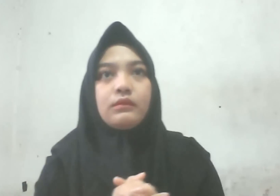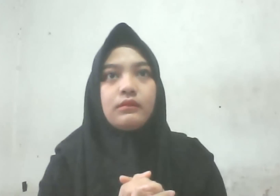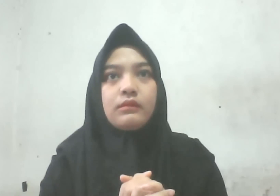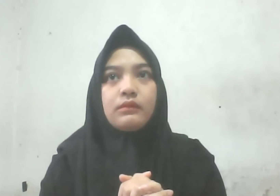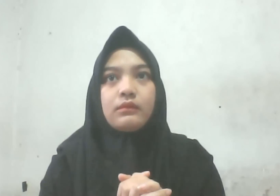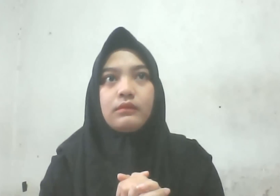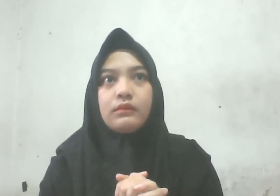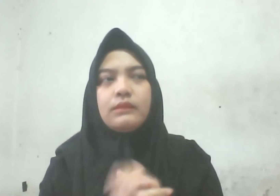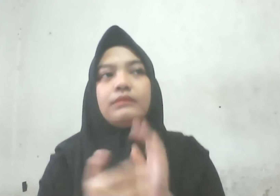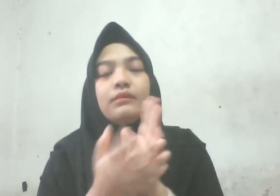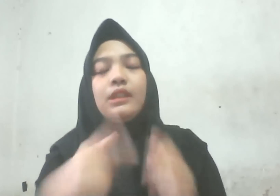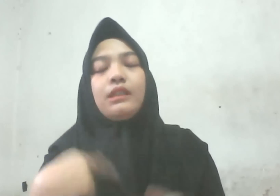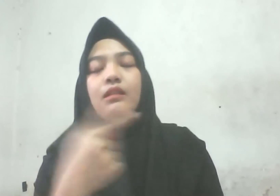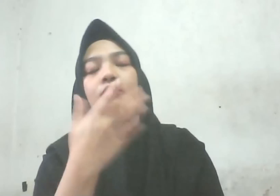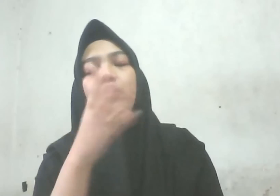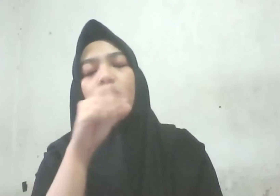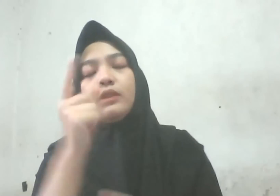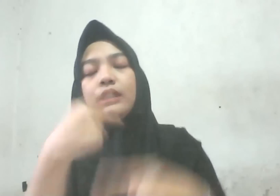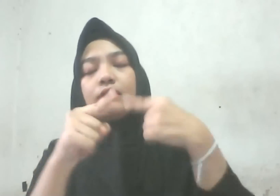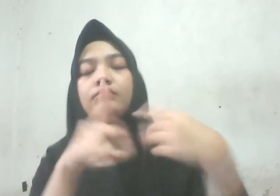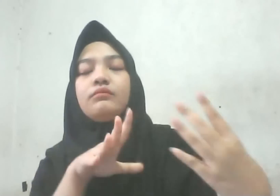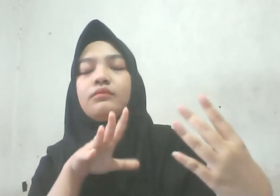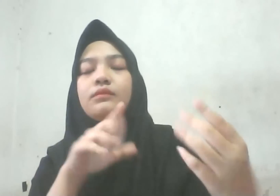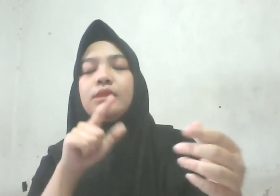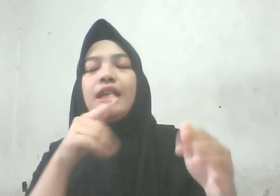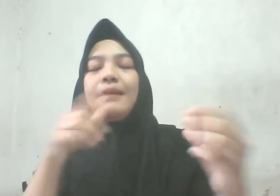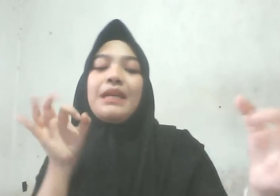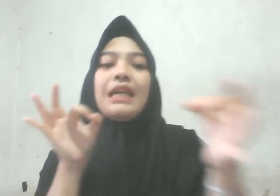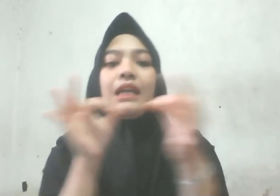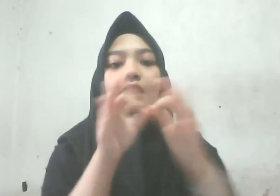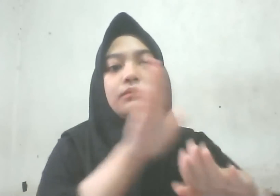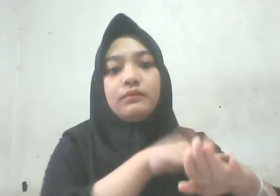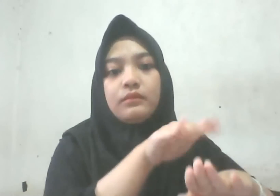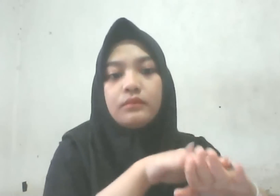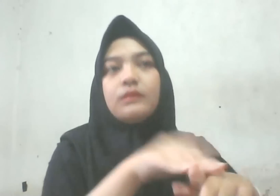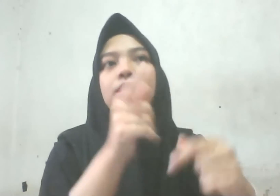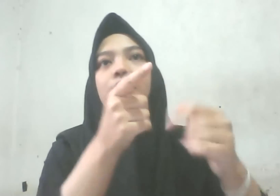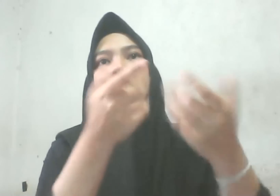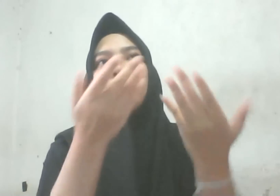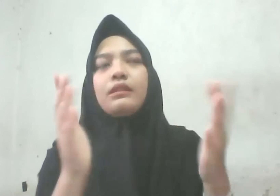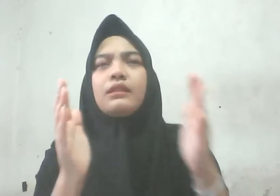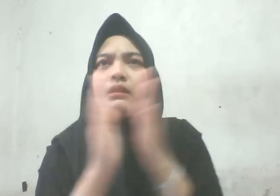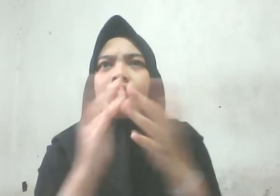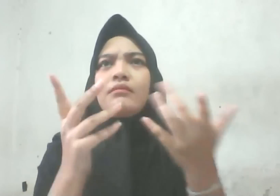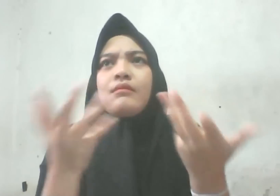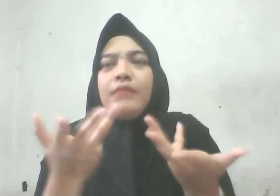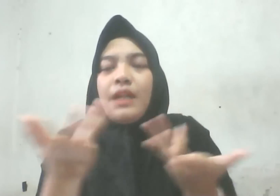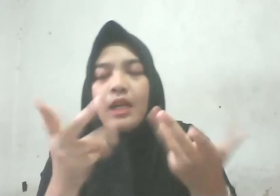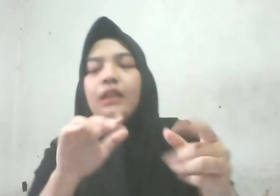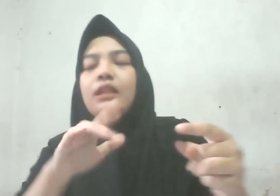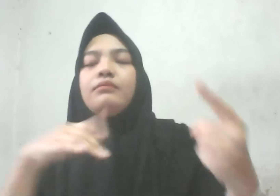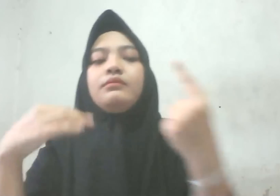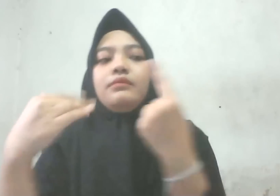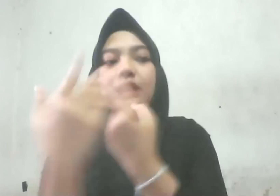the cultural approach. And whereas the social model looked at society and economics,